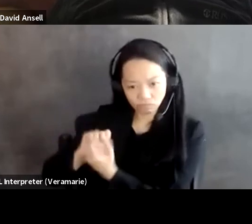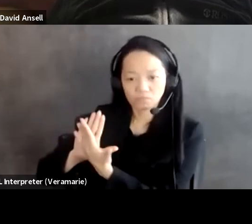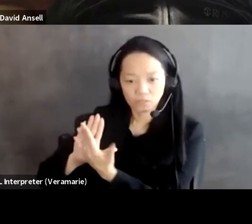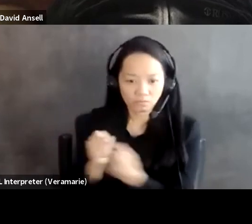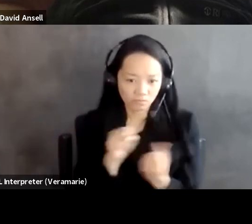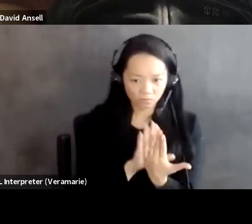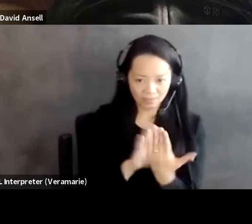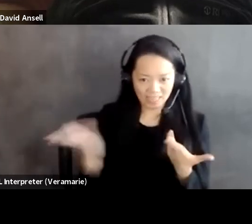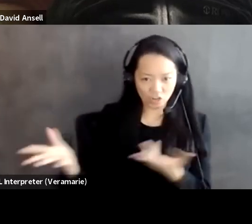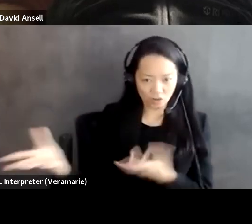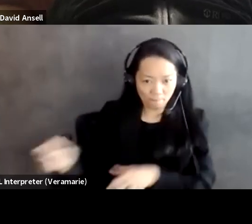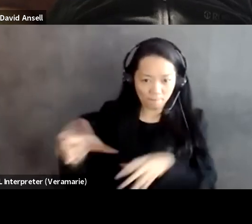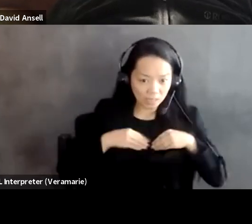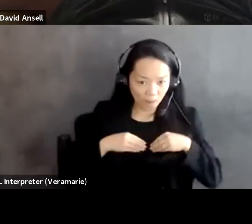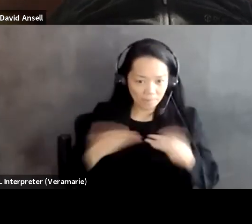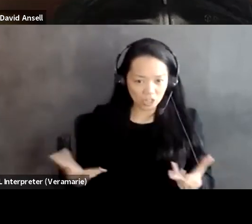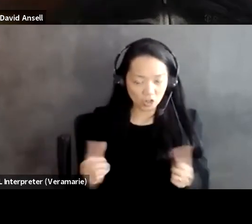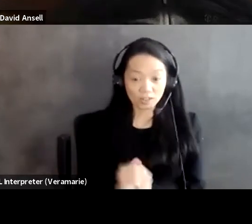to be held, right? Remember the